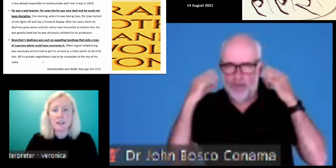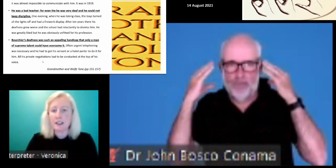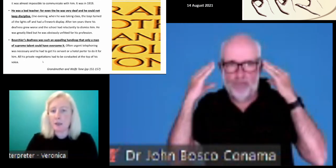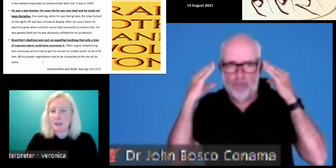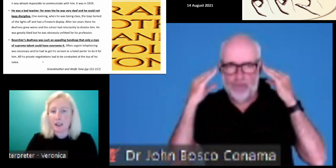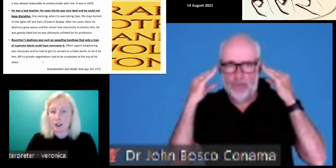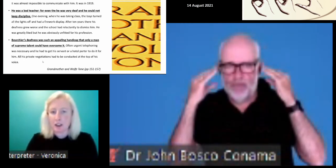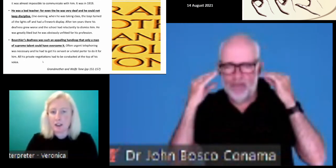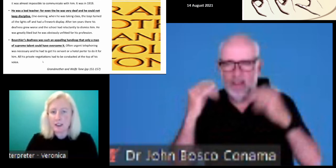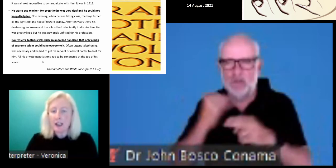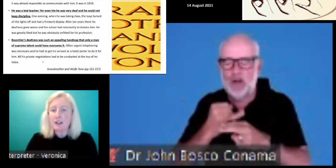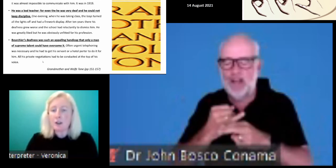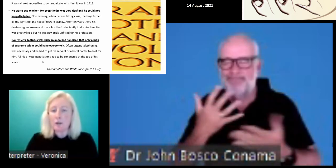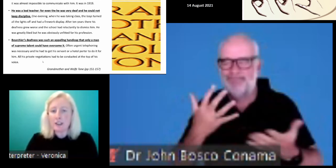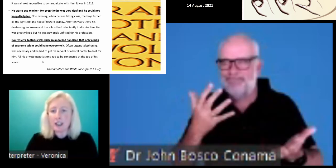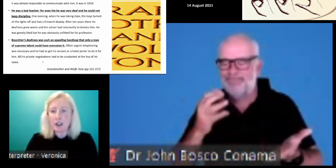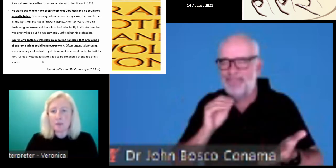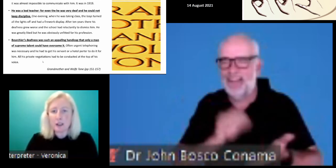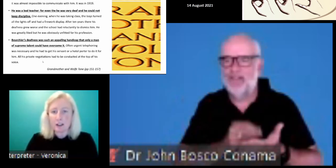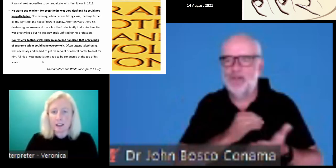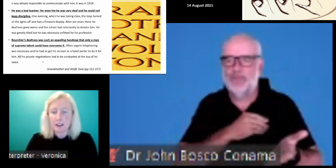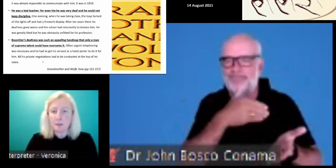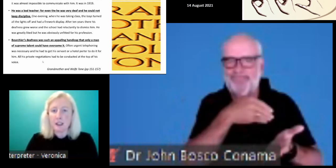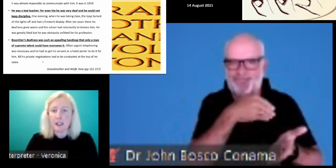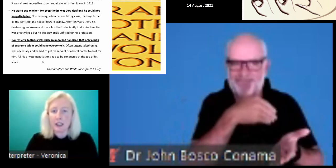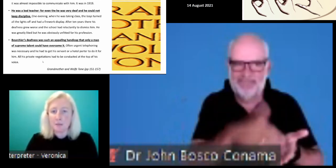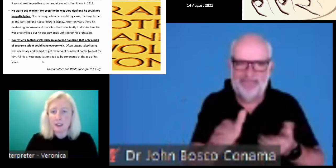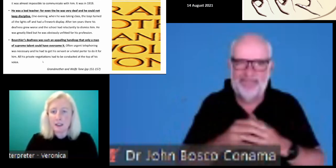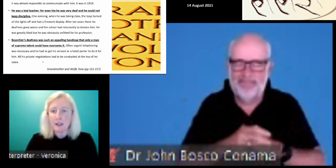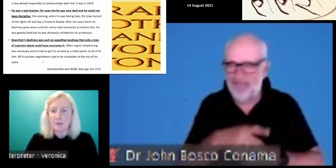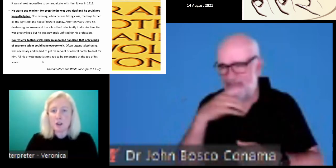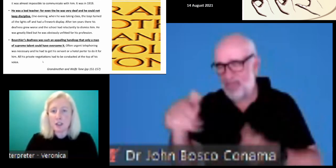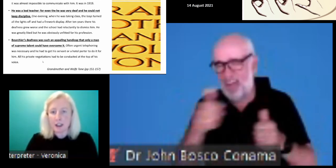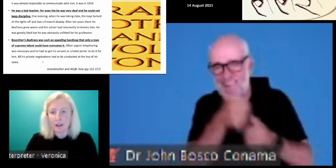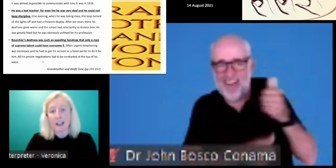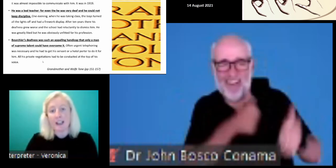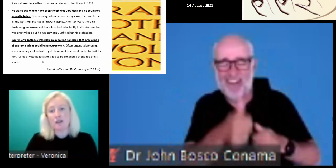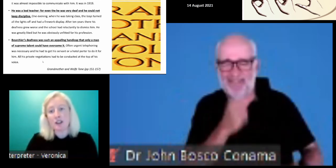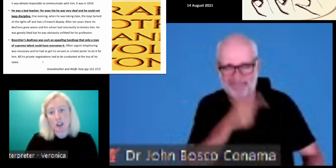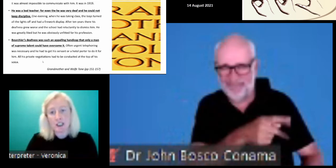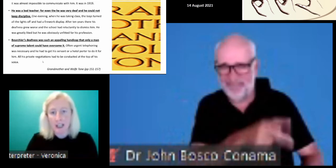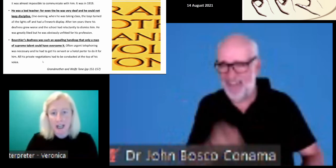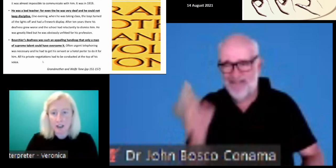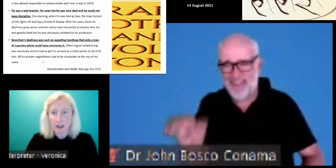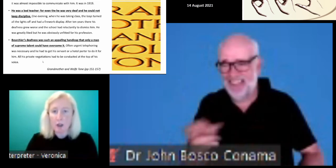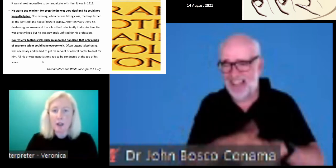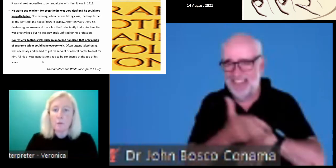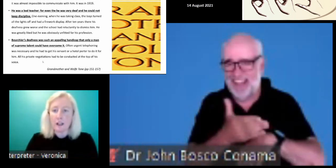not able to manage it. So over a 10-year period became more deaf and as a result of that